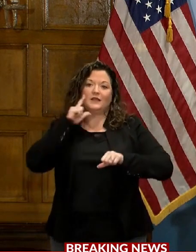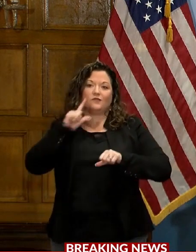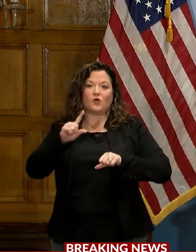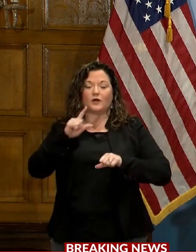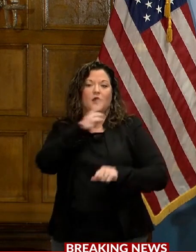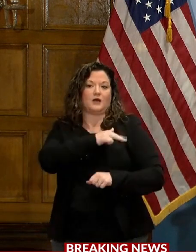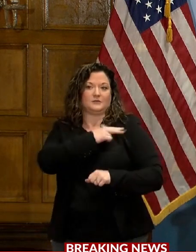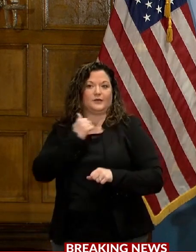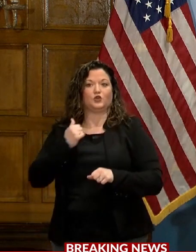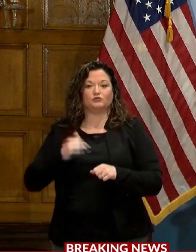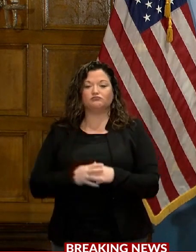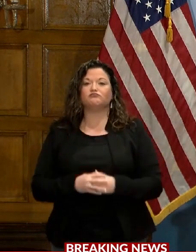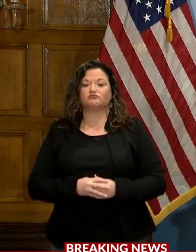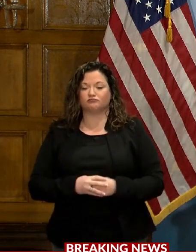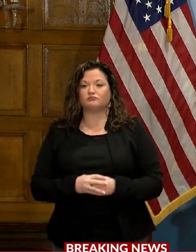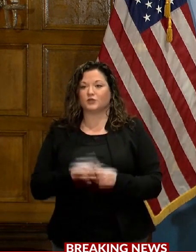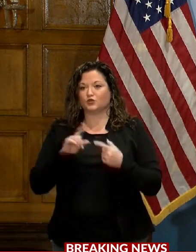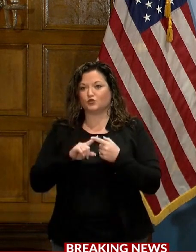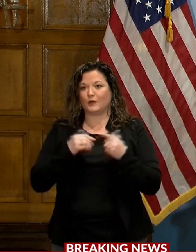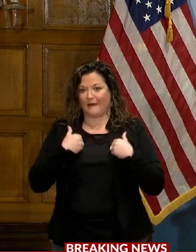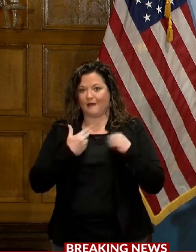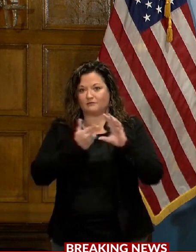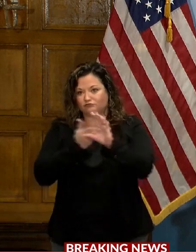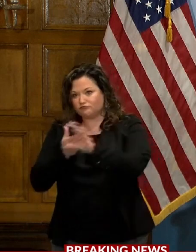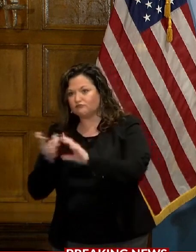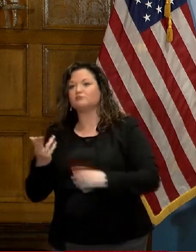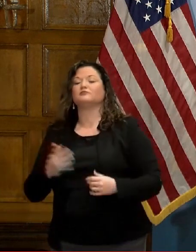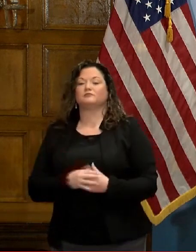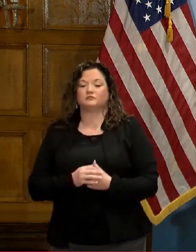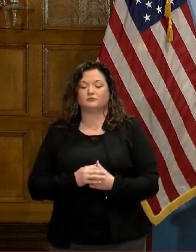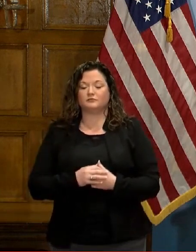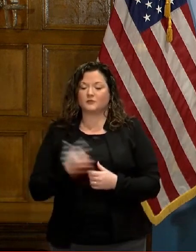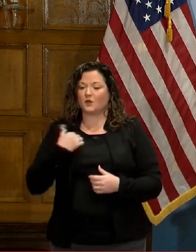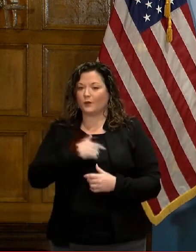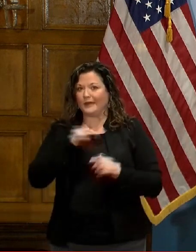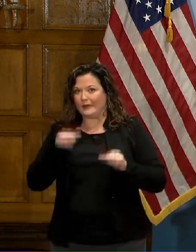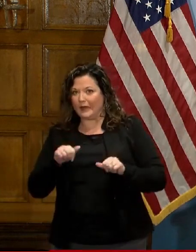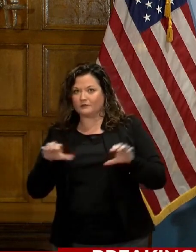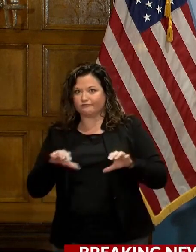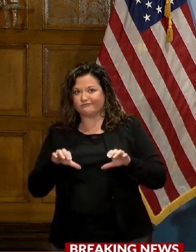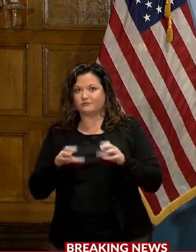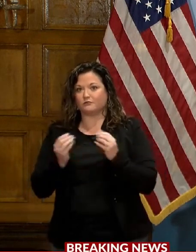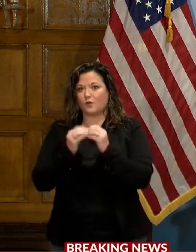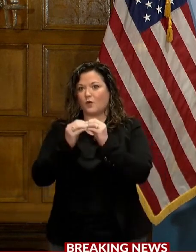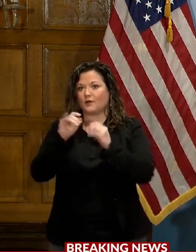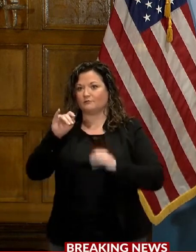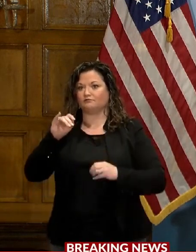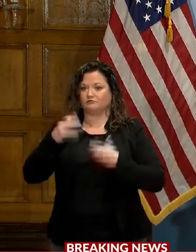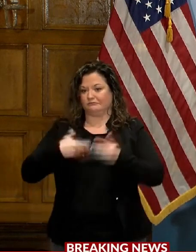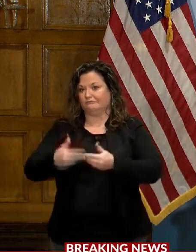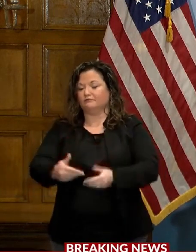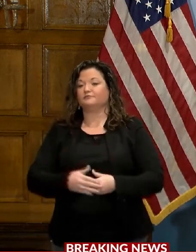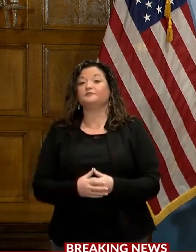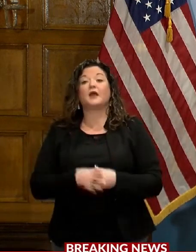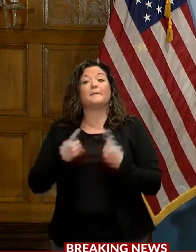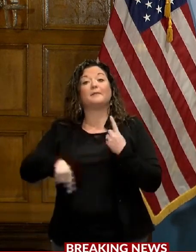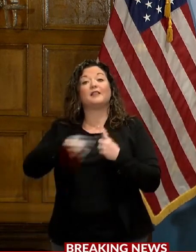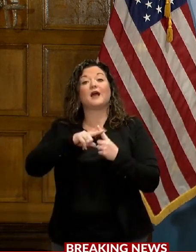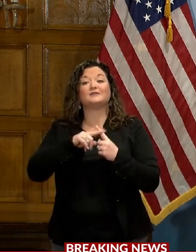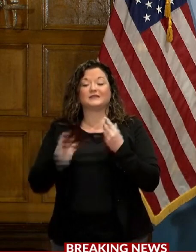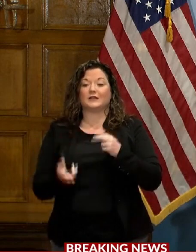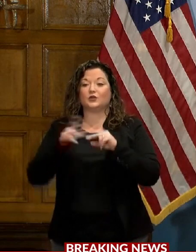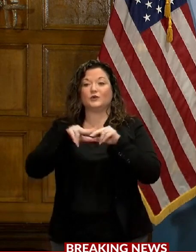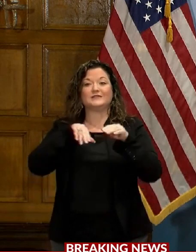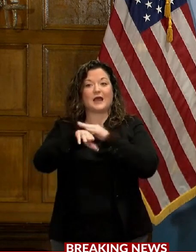and we will take action as needed beyond that. Secondly, we've increased access to testing.